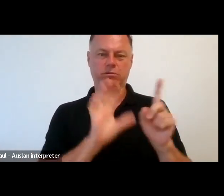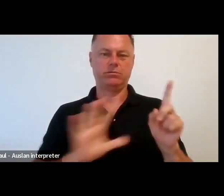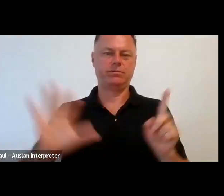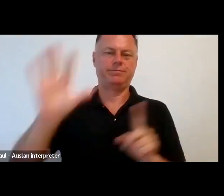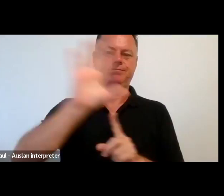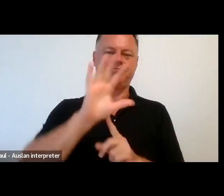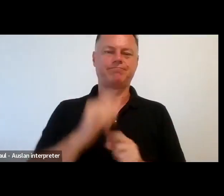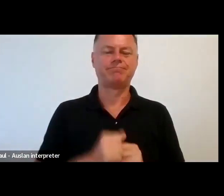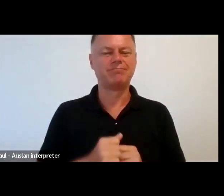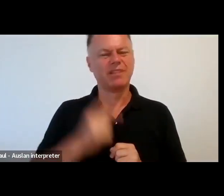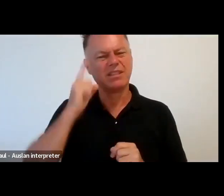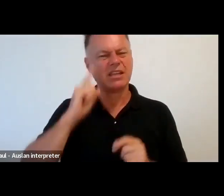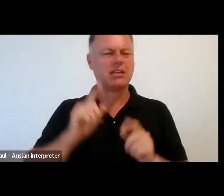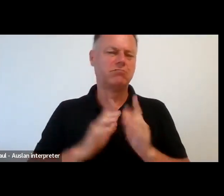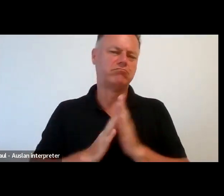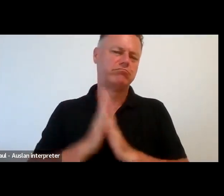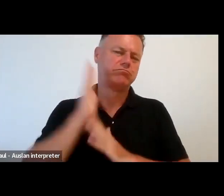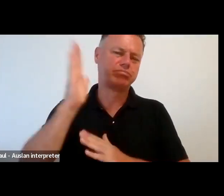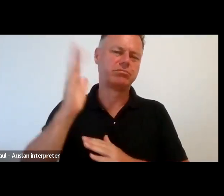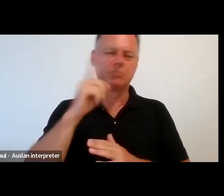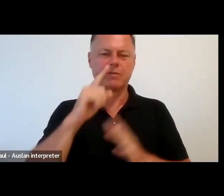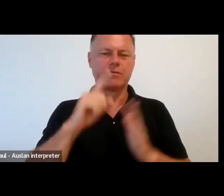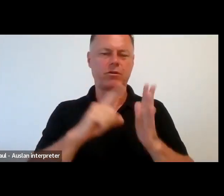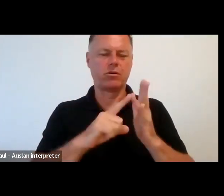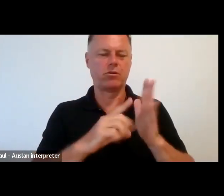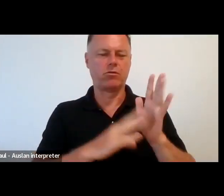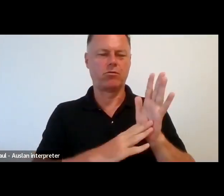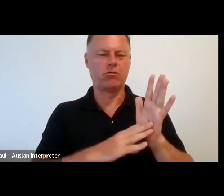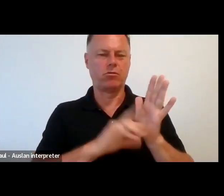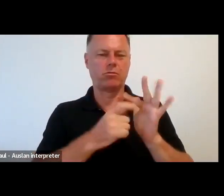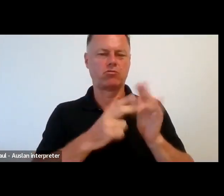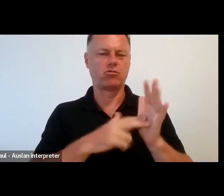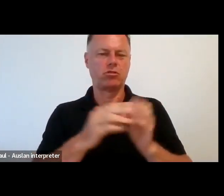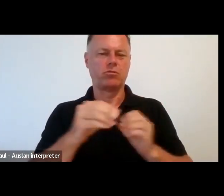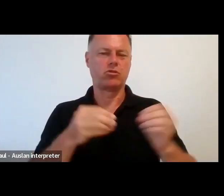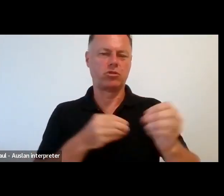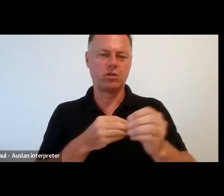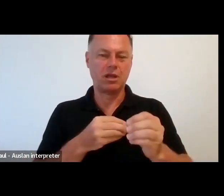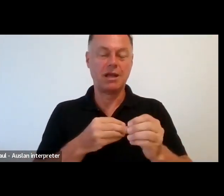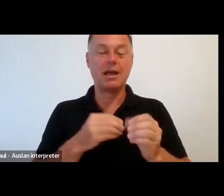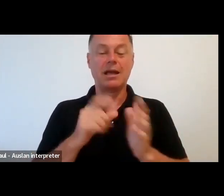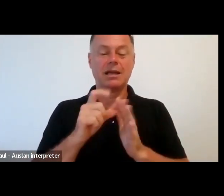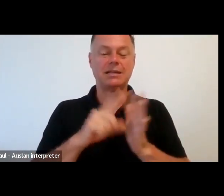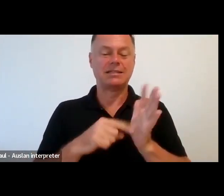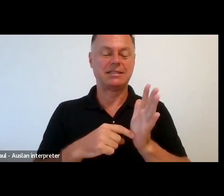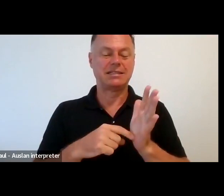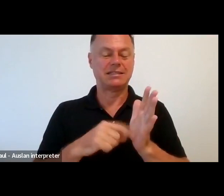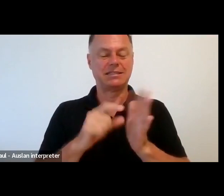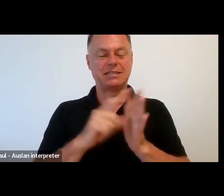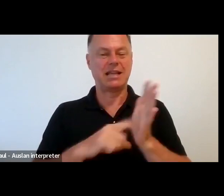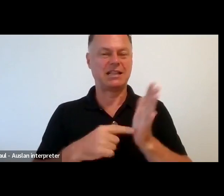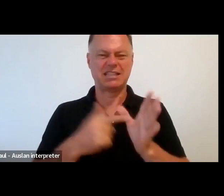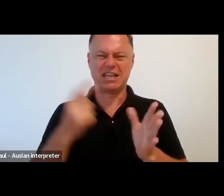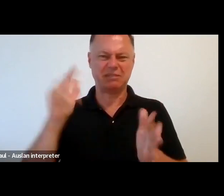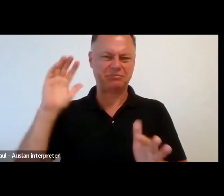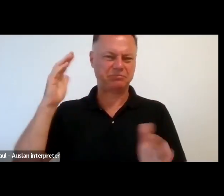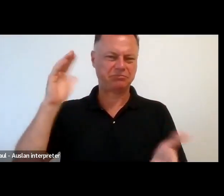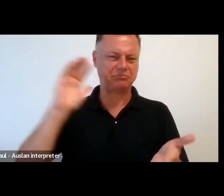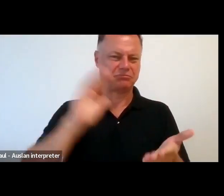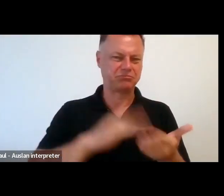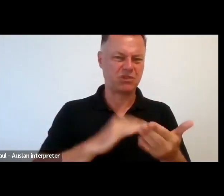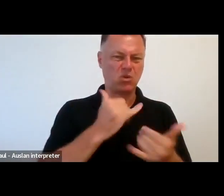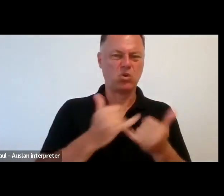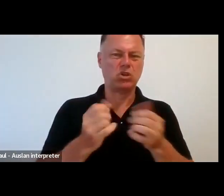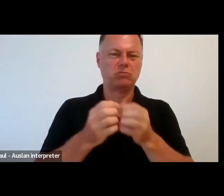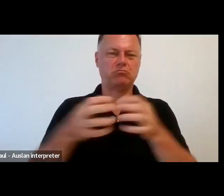that the vast majority of those are Omicron, to the point where we think Delta is a rare strain now. And so because we're dealing